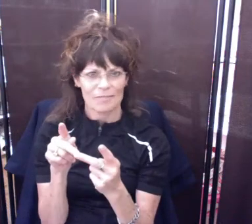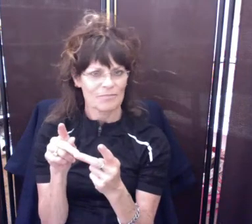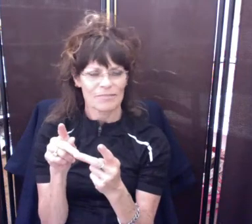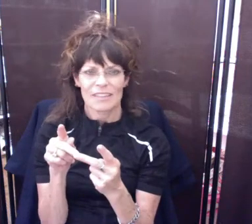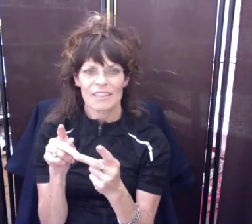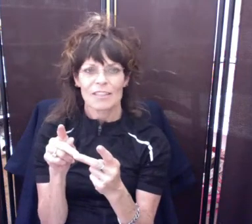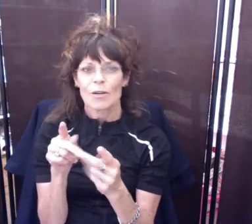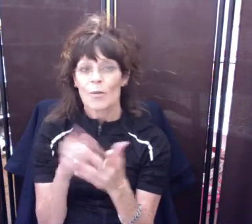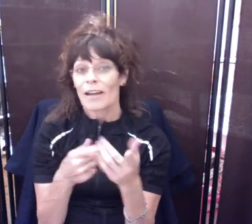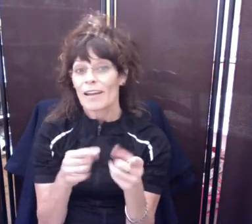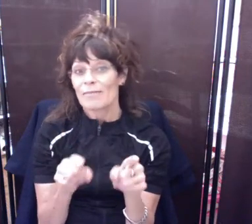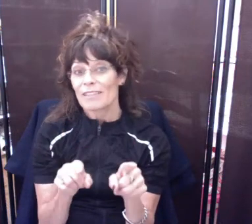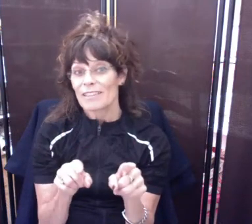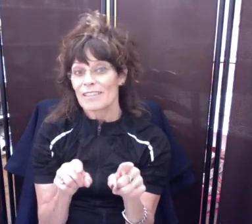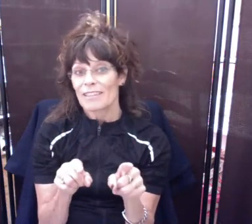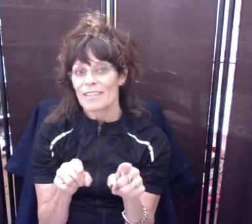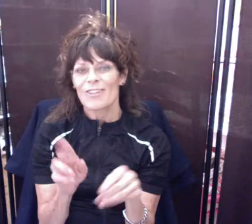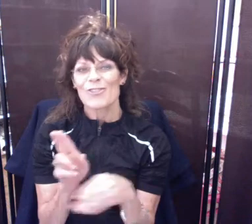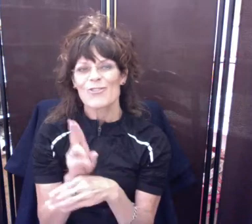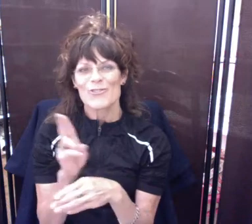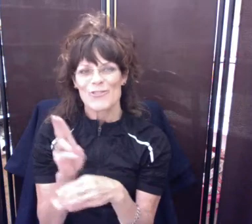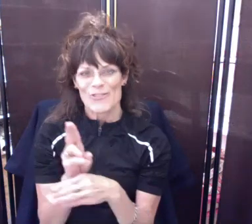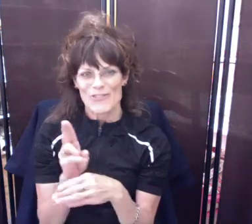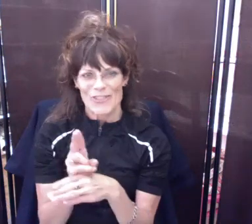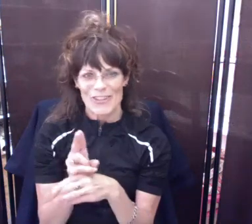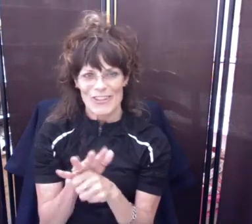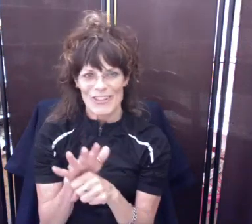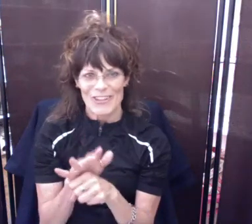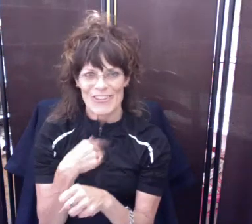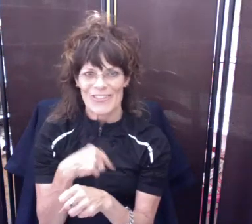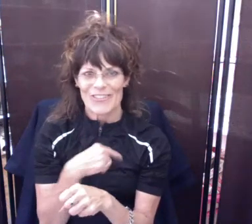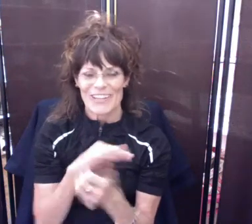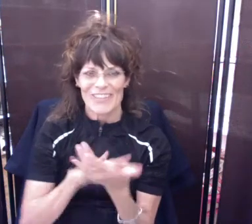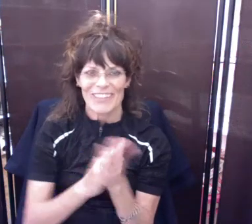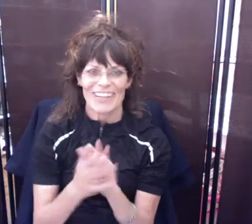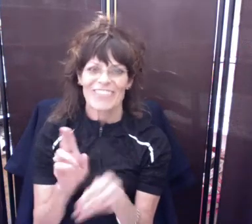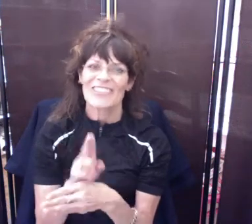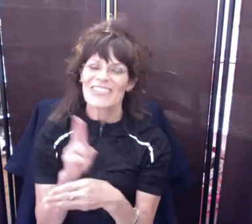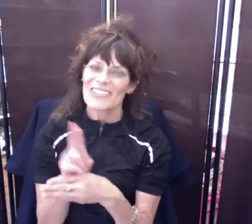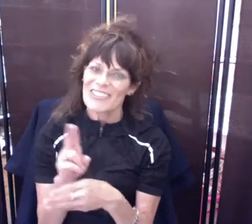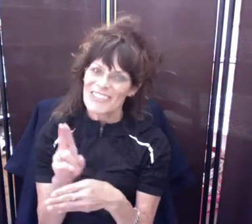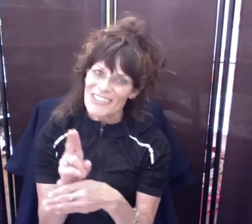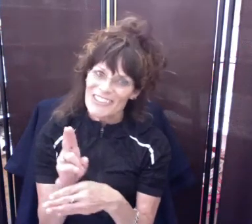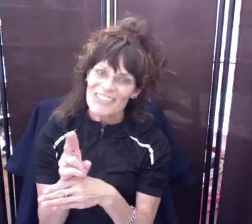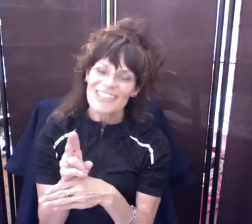become? We become useful. We become incredibly useful. And